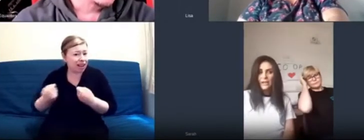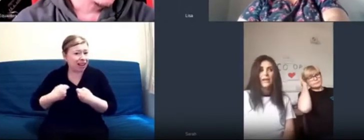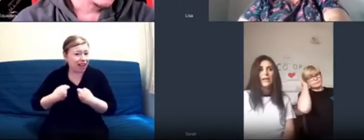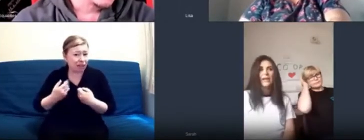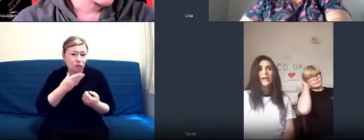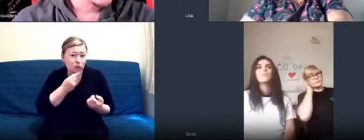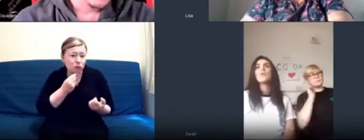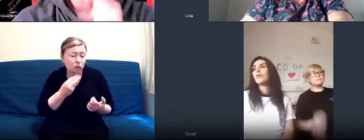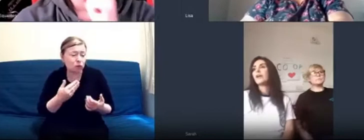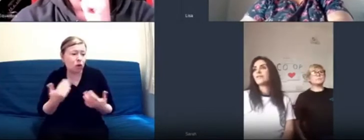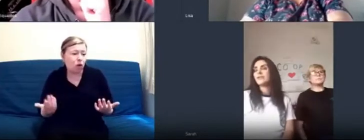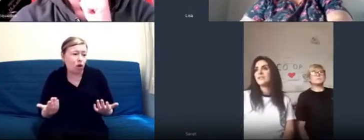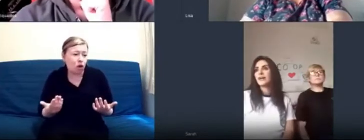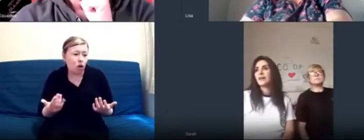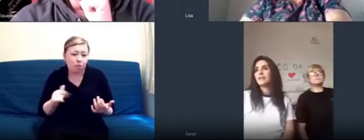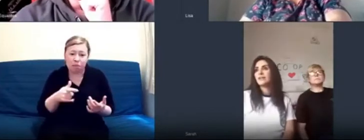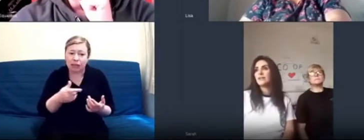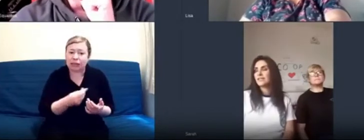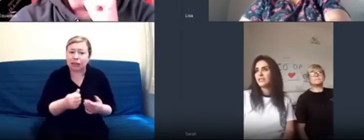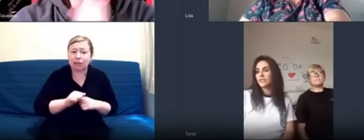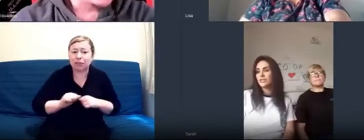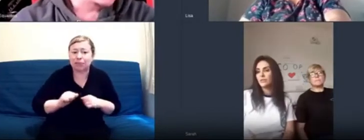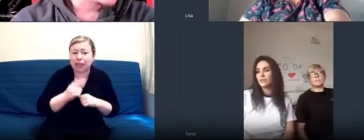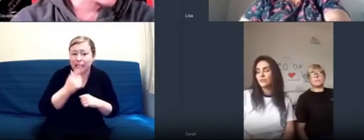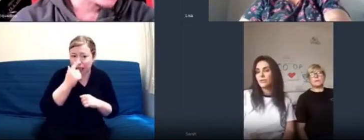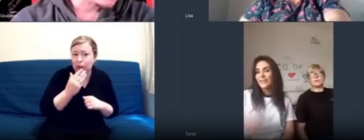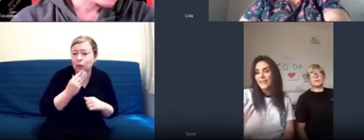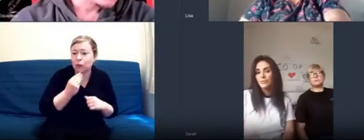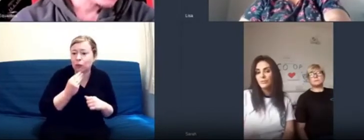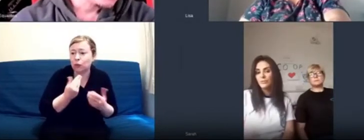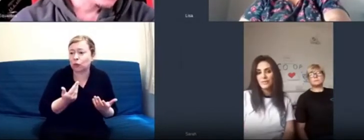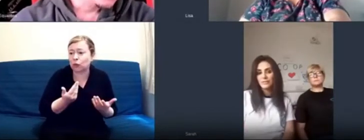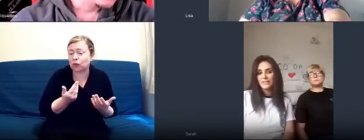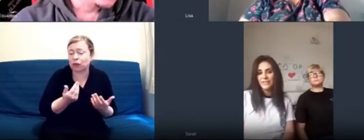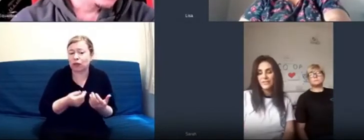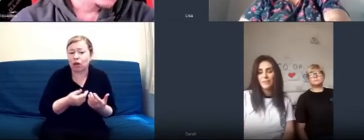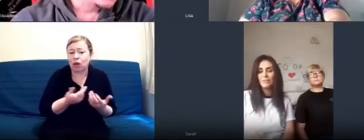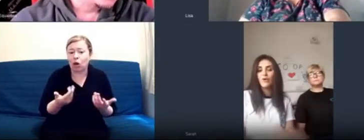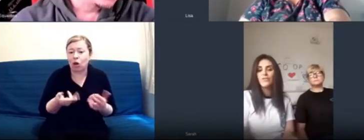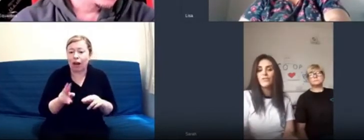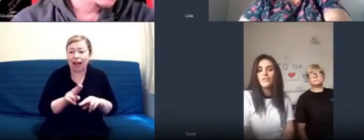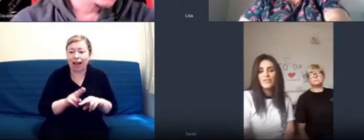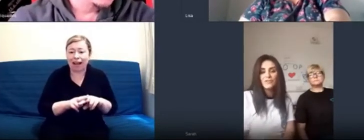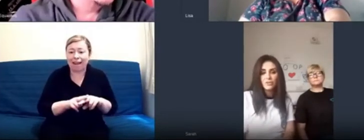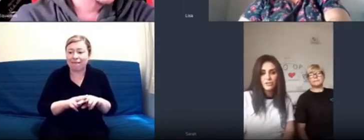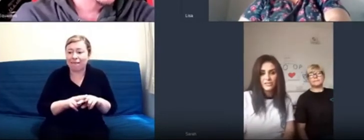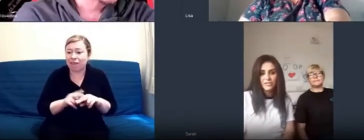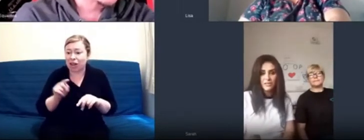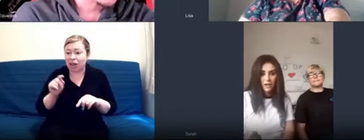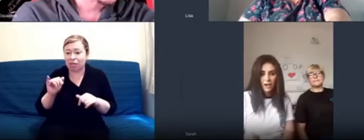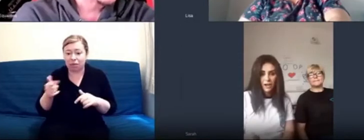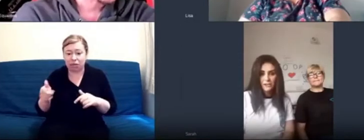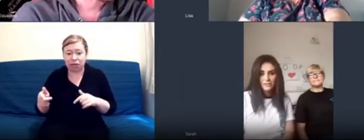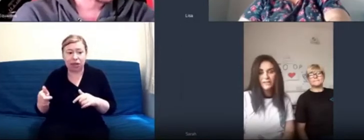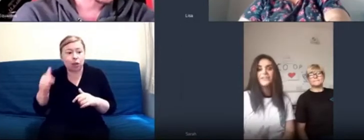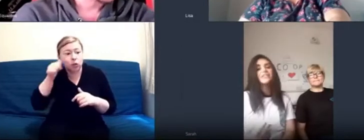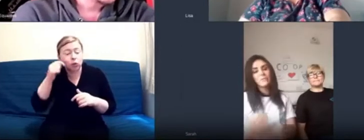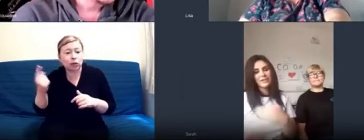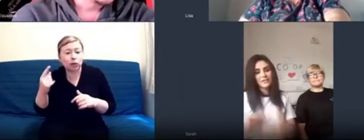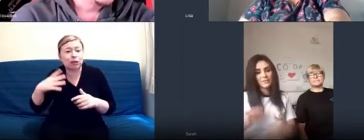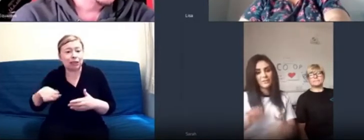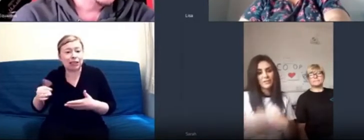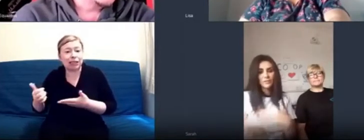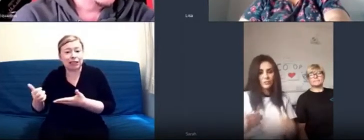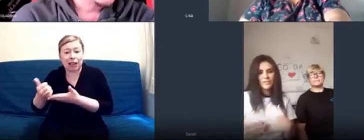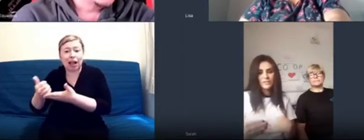expenses. Or if there's a situation that we know that we can help somebody, if they can maybe offer their resources to us